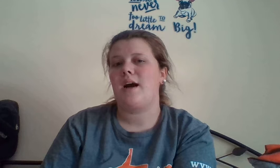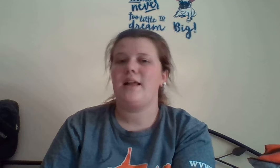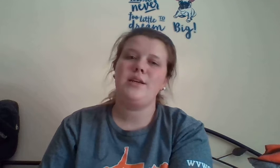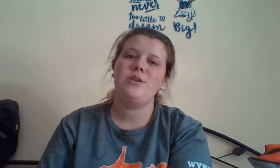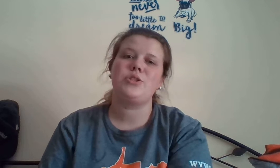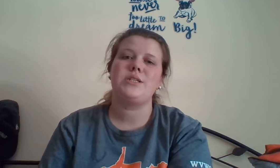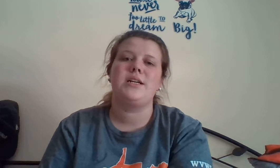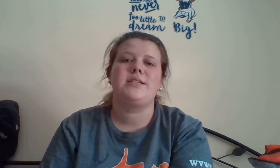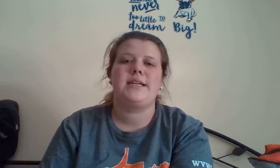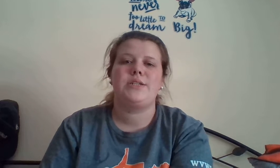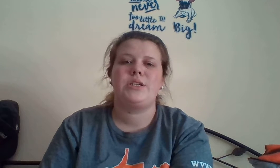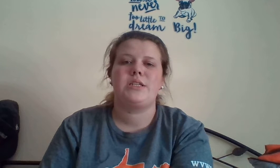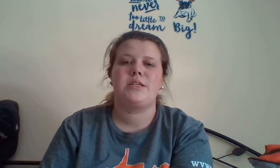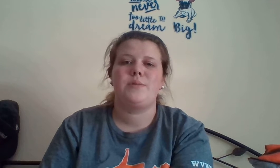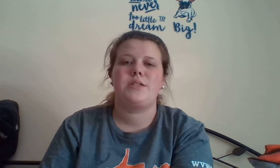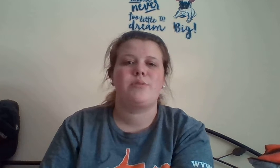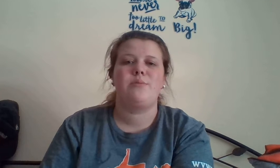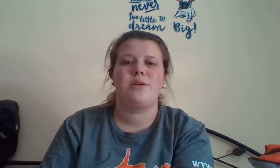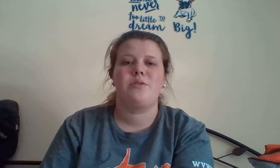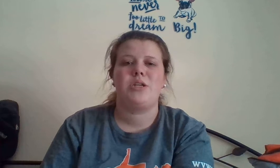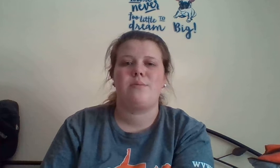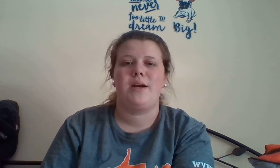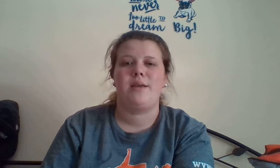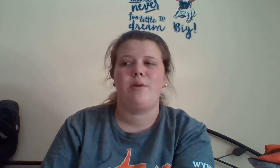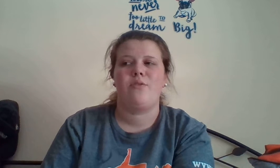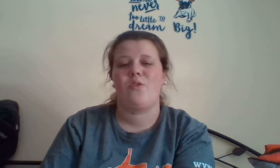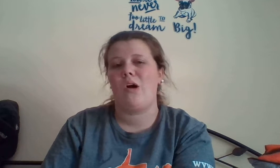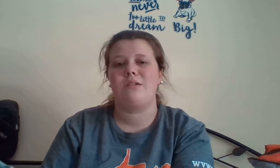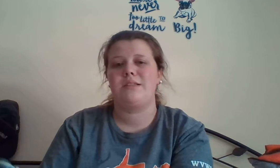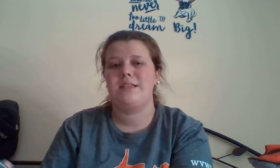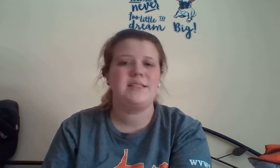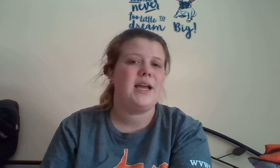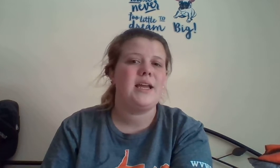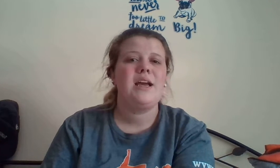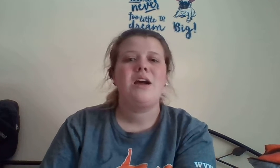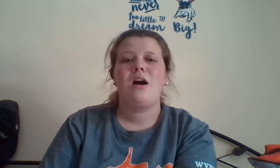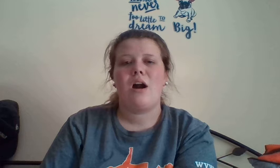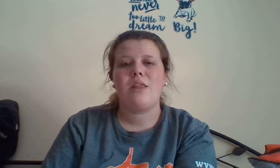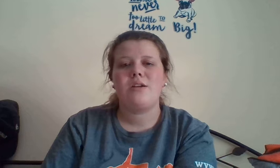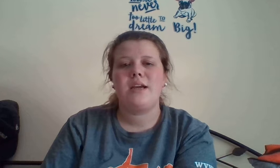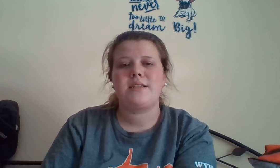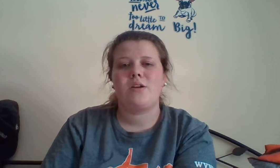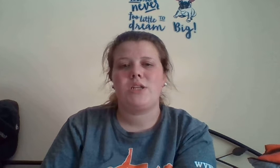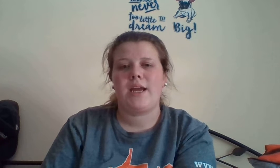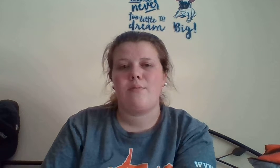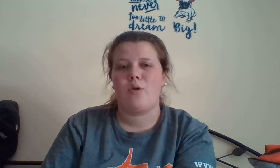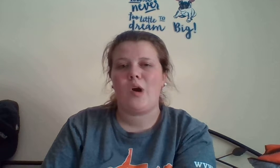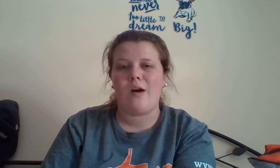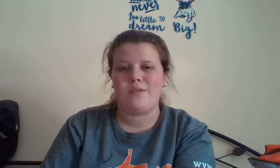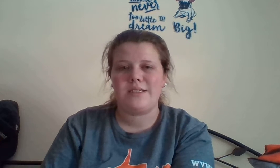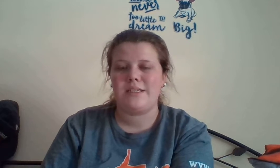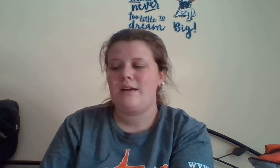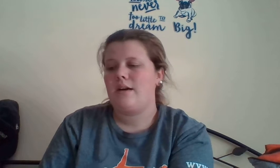I usually let it slide during the summer. Sometimes I won't check my email for all day. Other days, I'll check it more often,